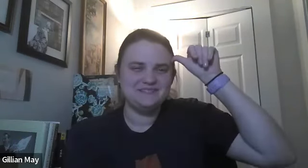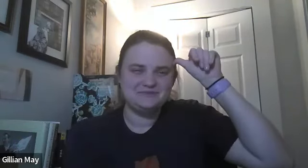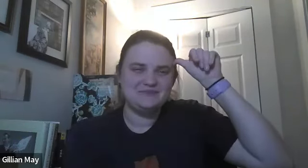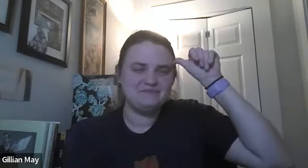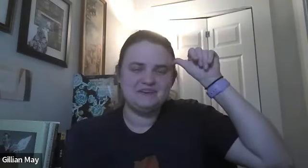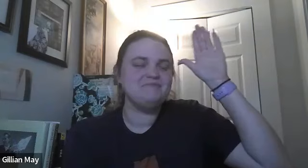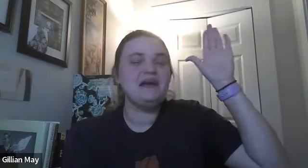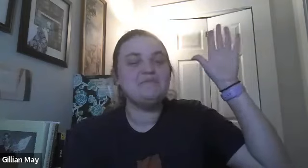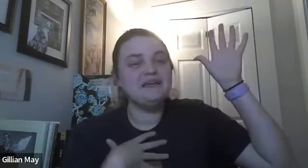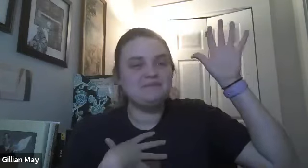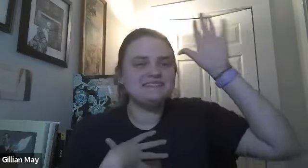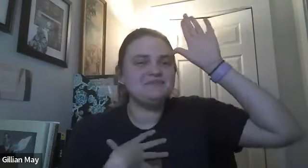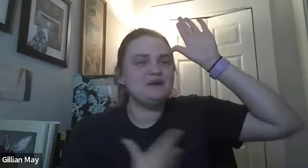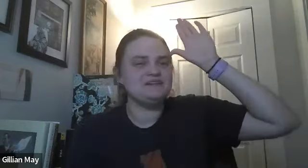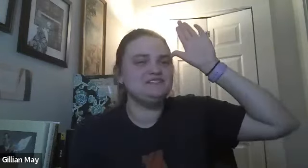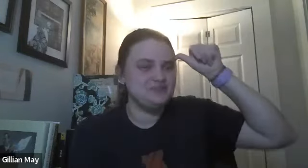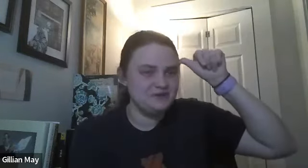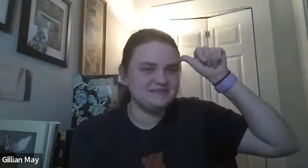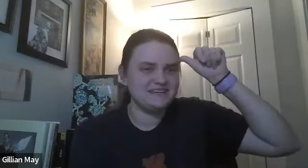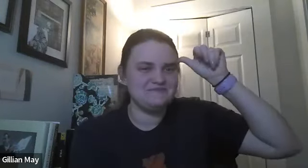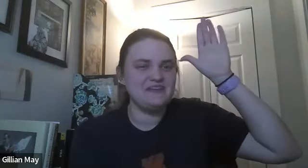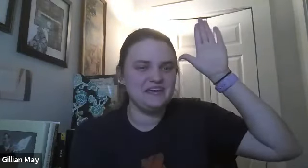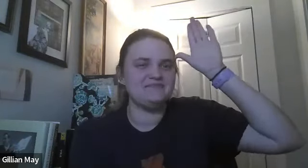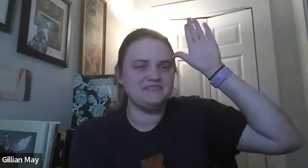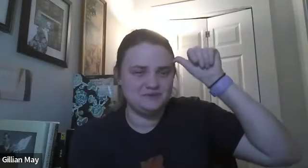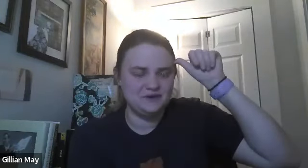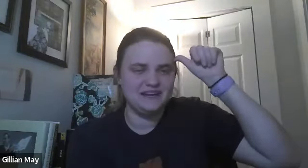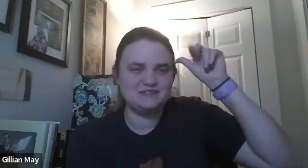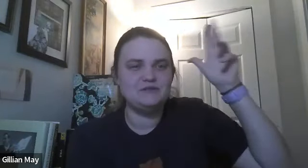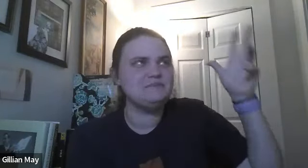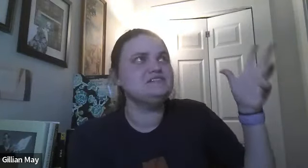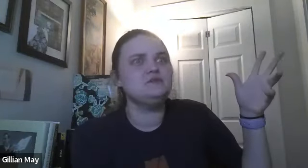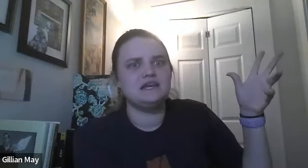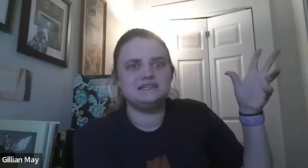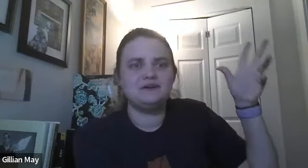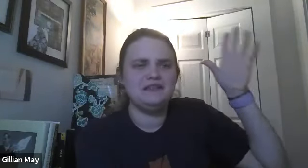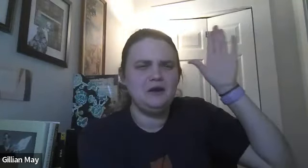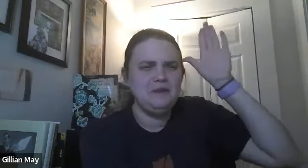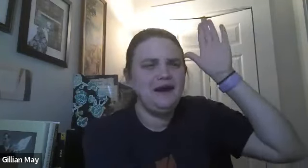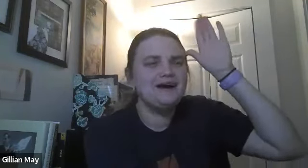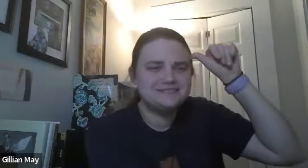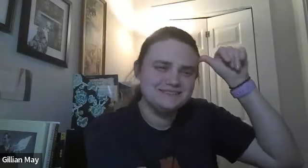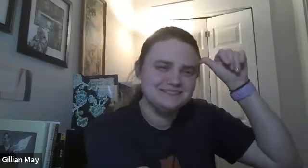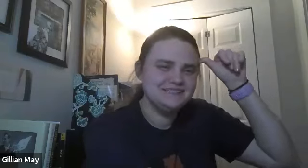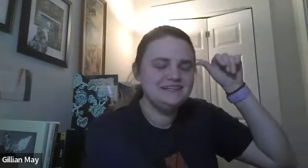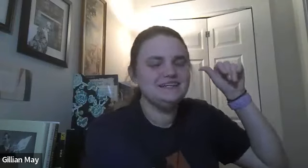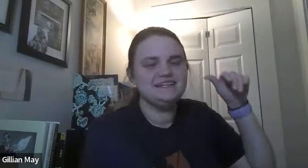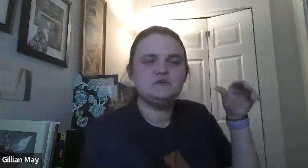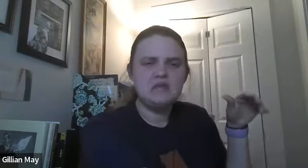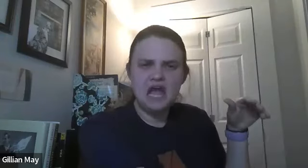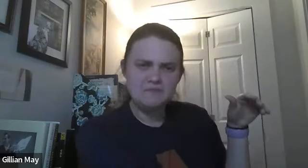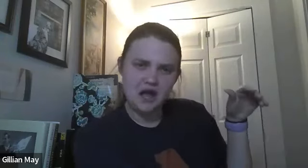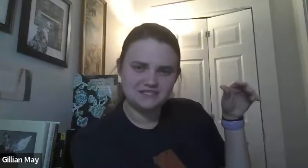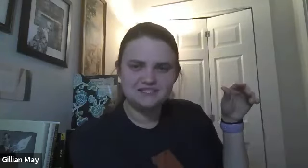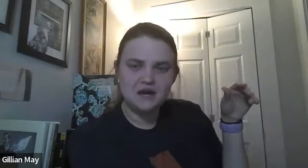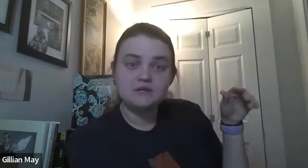This will make me, I'm like missing one of my students because I'm thinking of this one. It's only been 2 days and I'm already like, oh my gosh. Because he'll be like, I'm not stubborn.